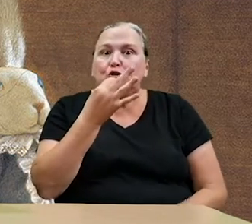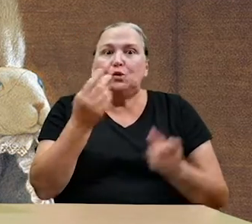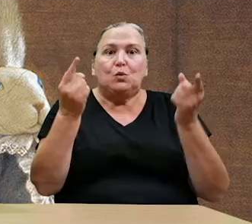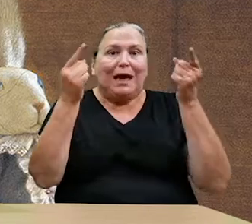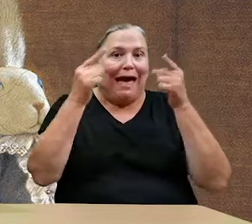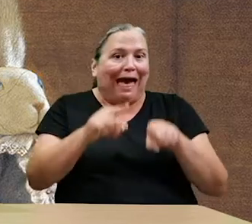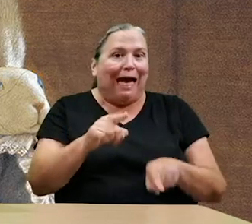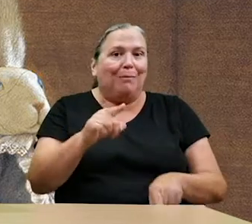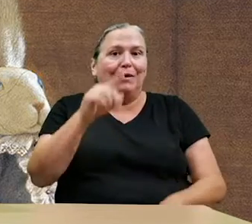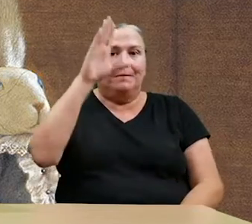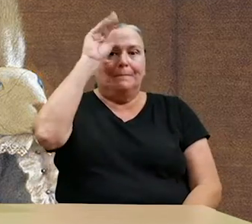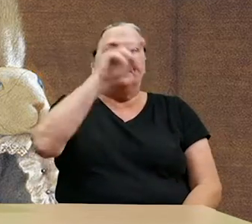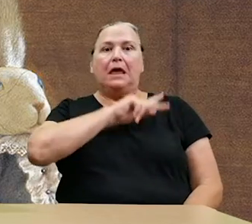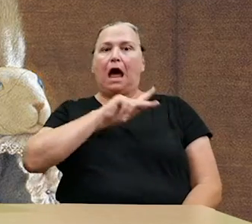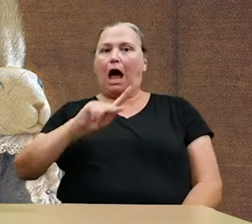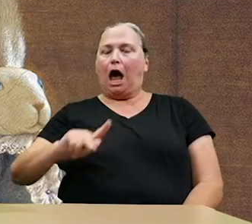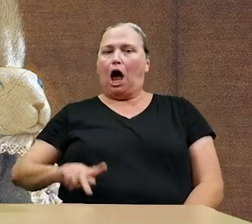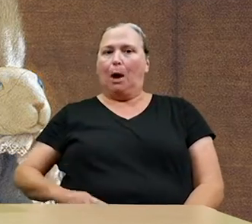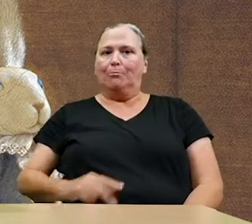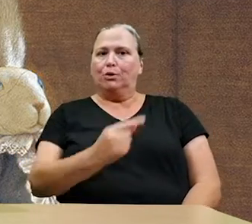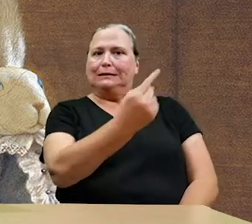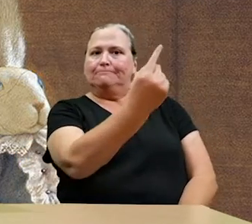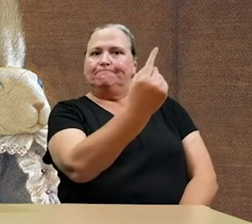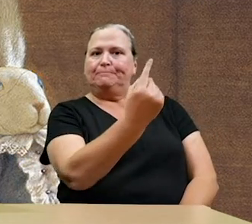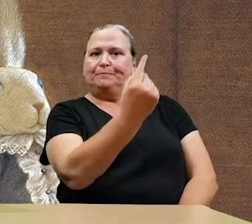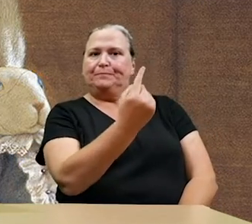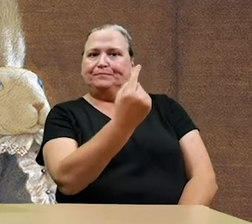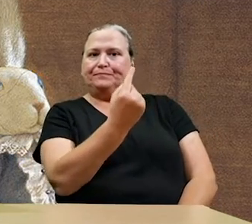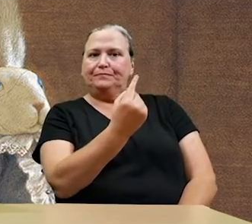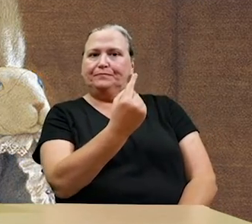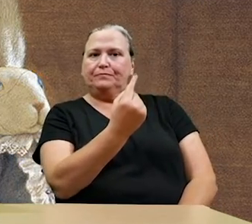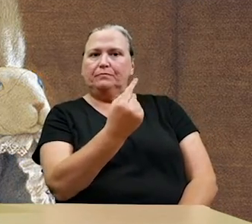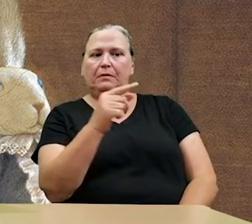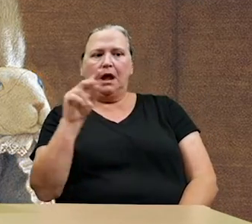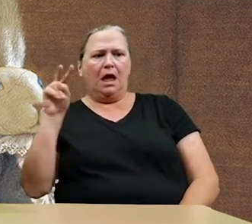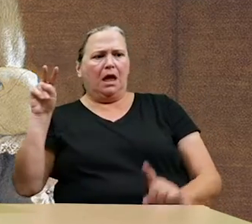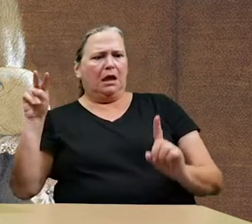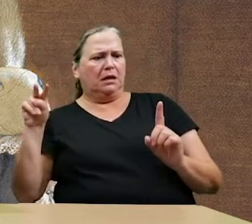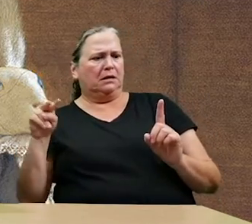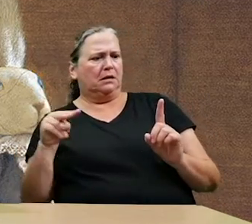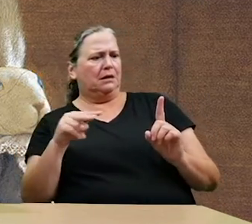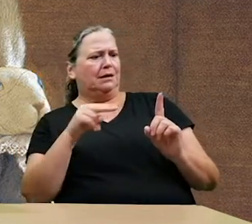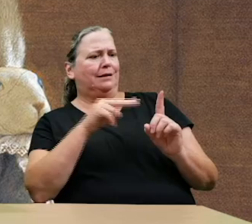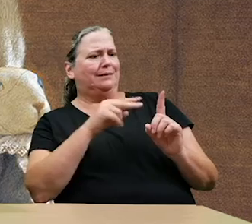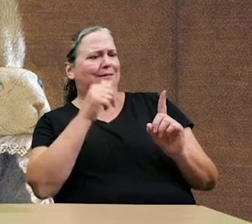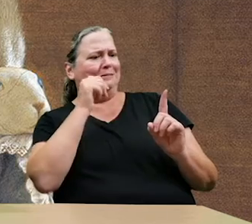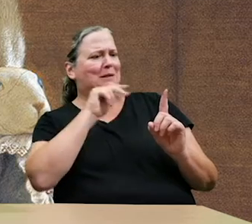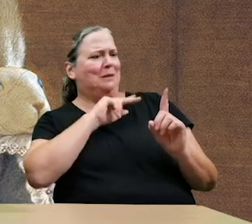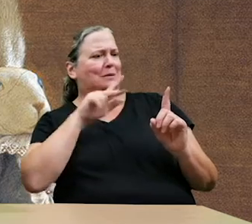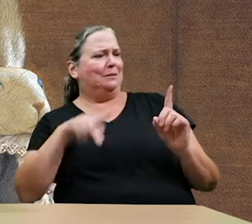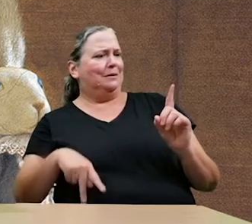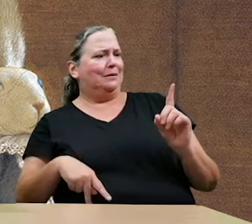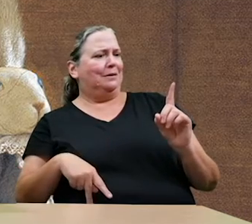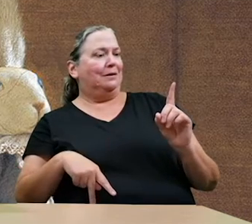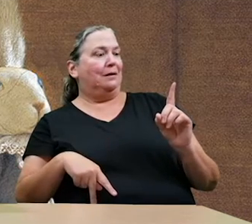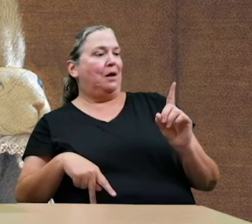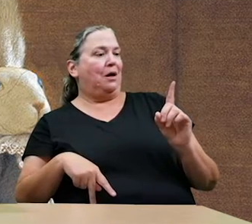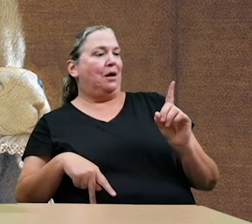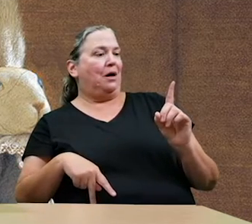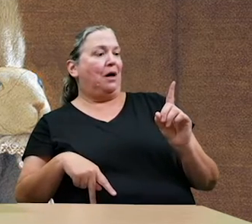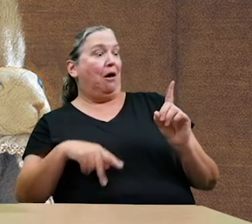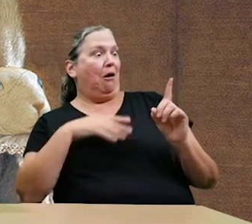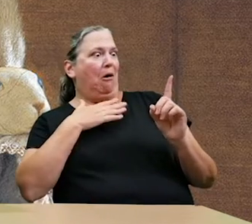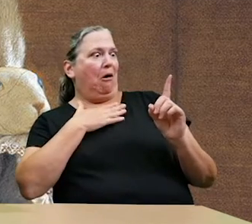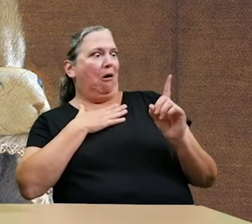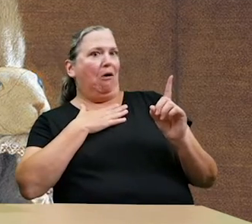came from a neighboring kingdom, and when he saw the princess, immediately he loved her. He gave